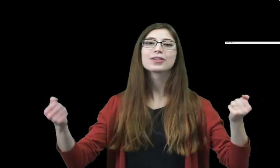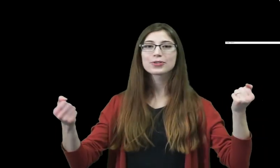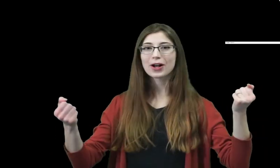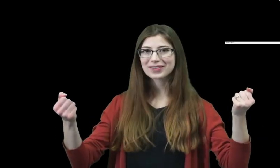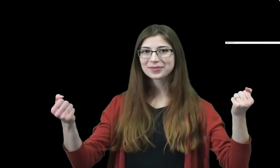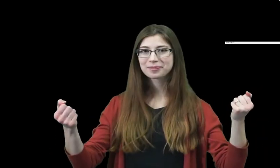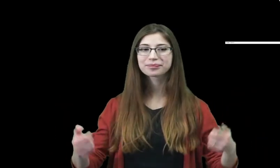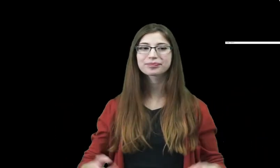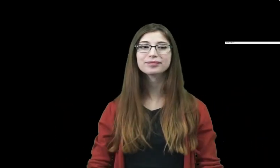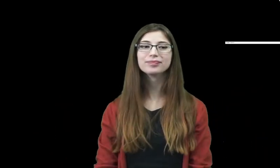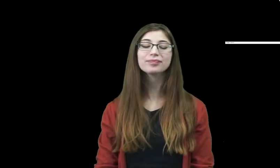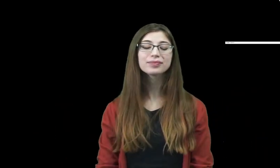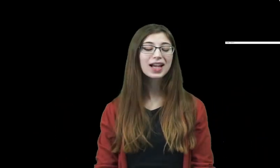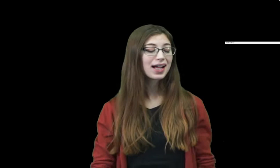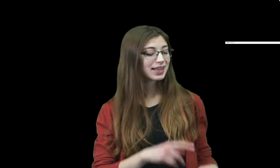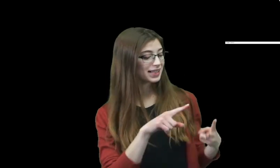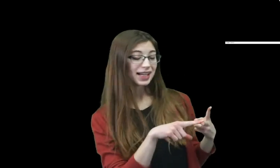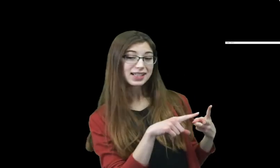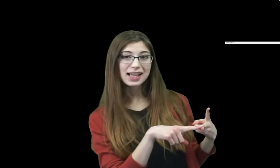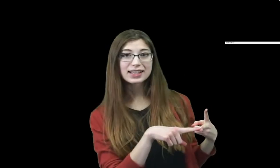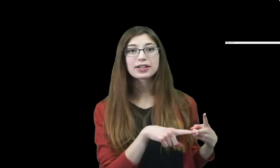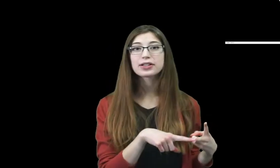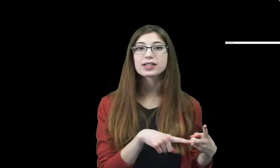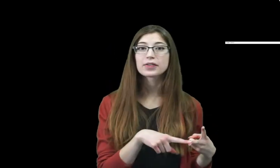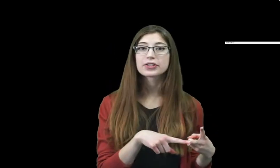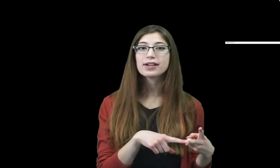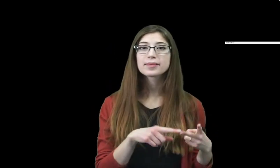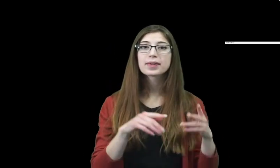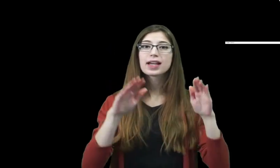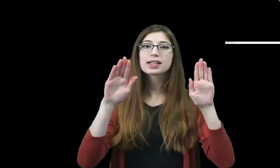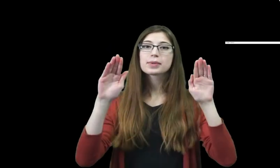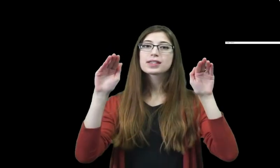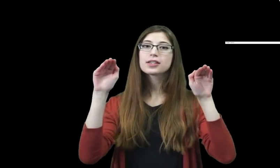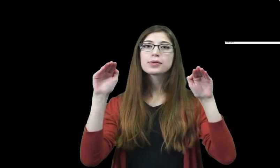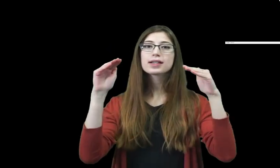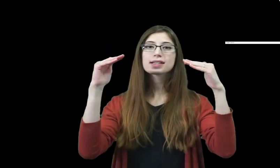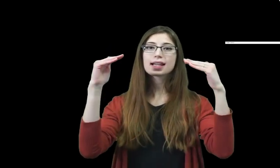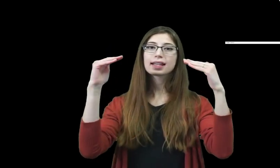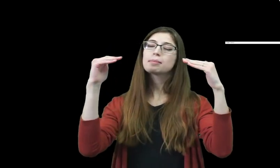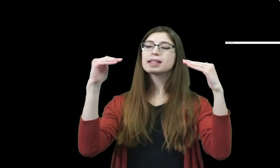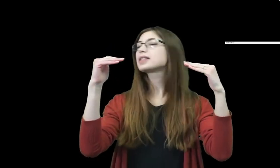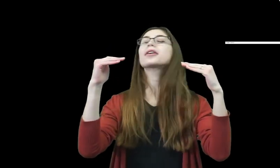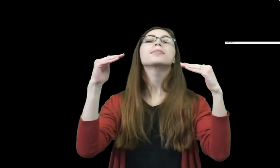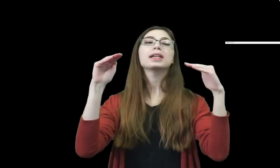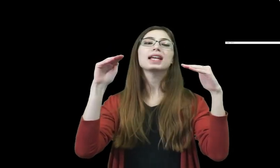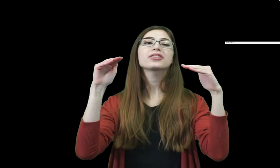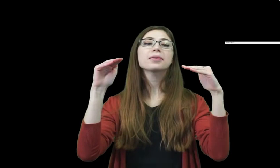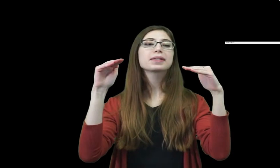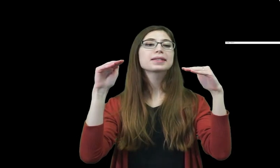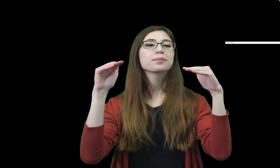Truck. The second sign that you can use for truck is with two slightly bent B hand shapes.